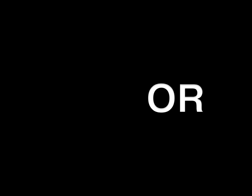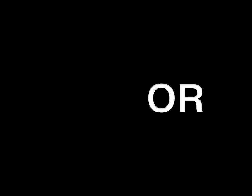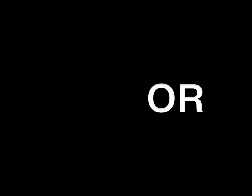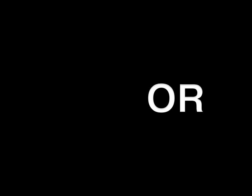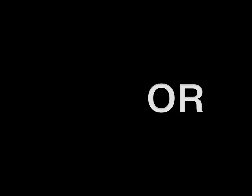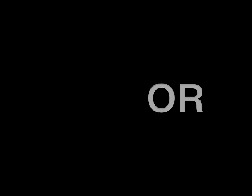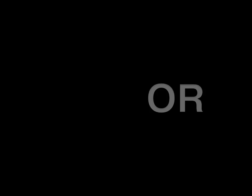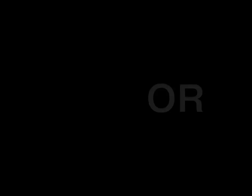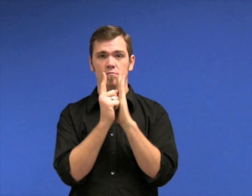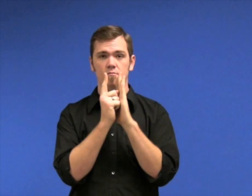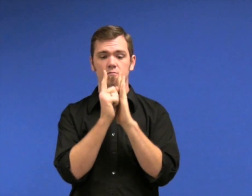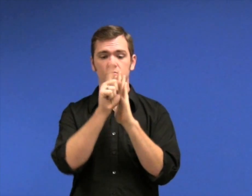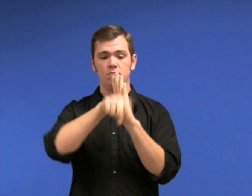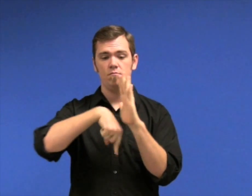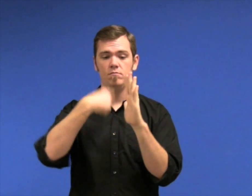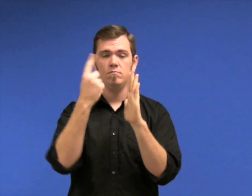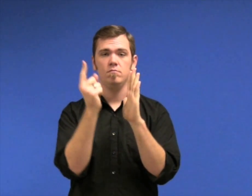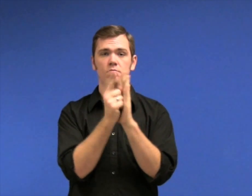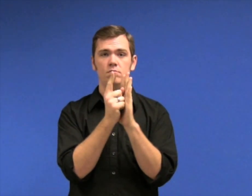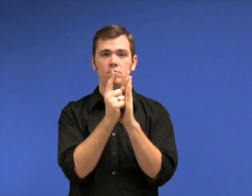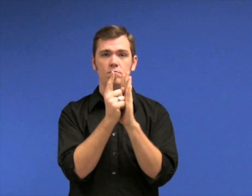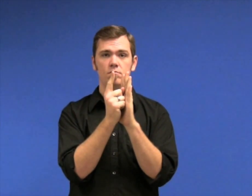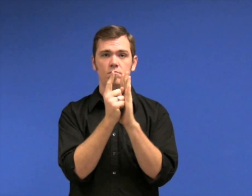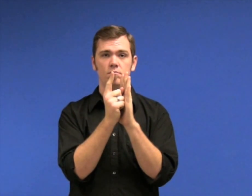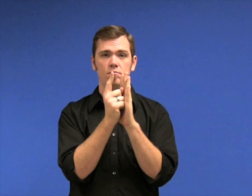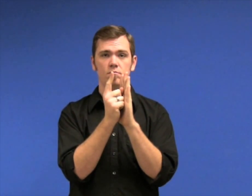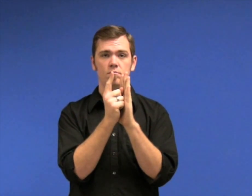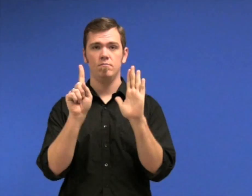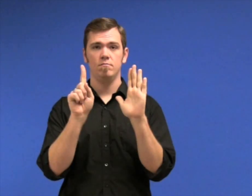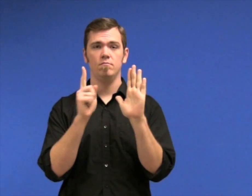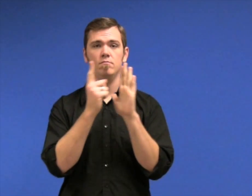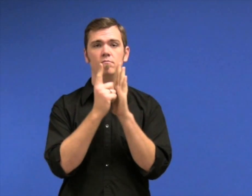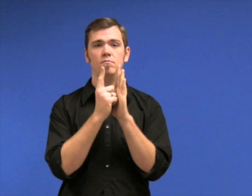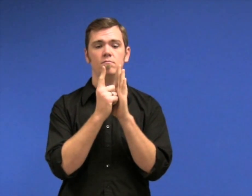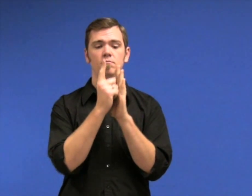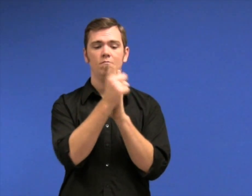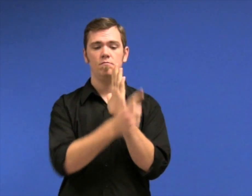or the sign for hour. Go ahead and sign it with me. Hour